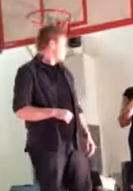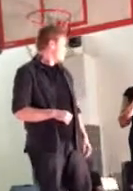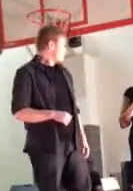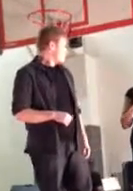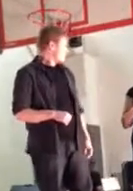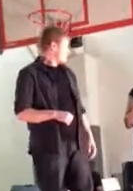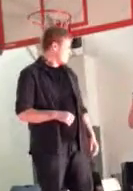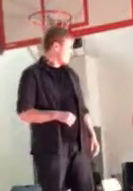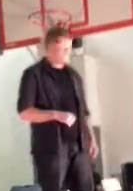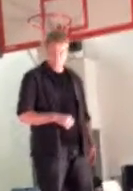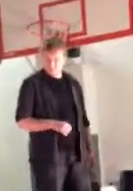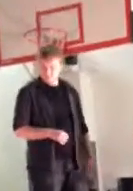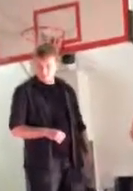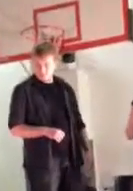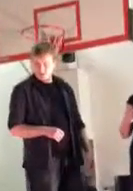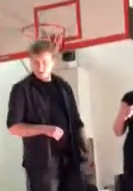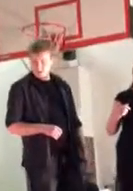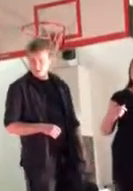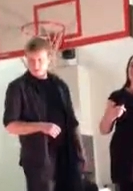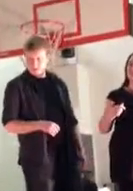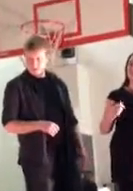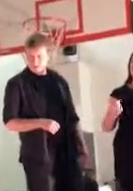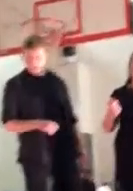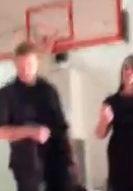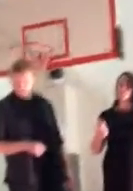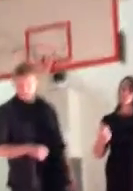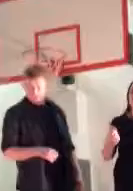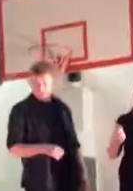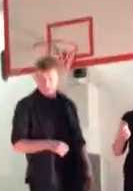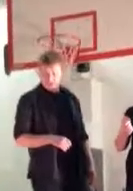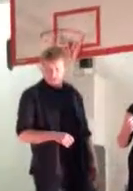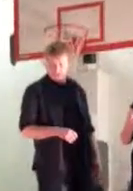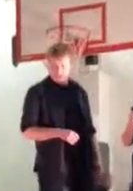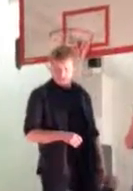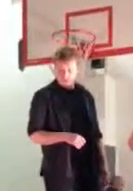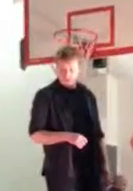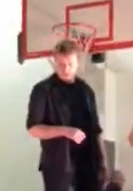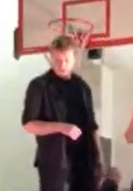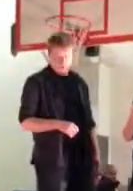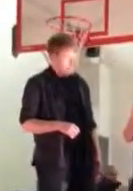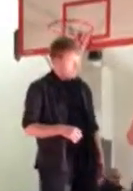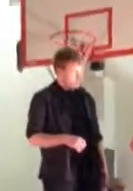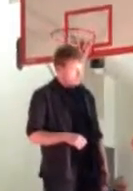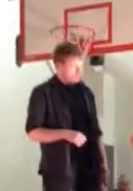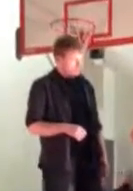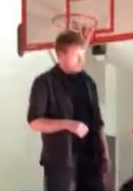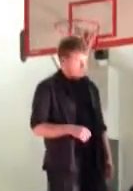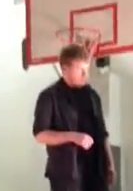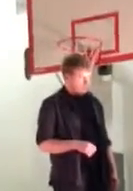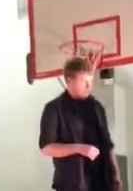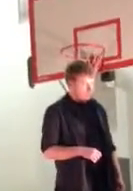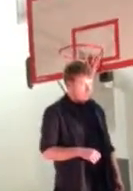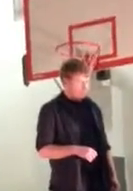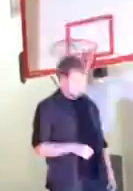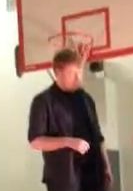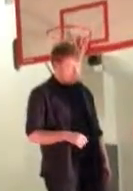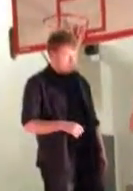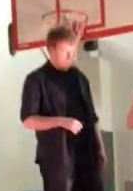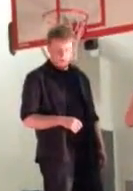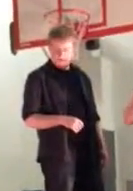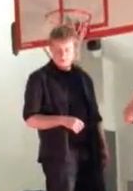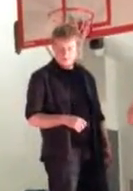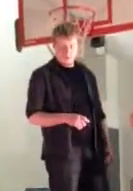Amanda, only what sign would you say for him? Let me sit there and sign what you say for him. Okay. His name is... It